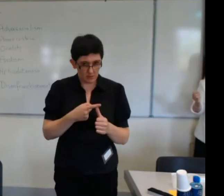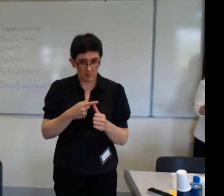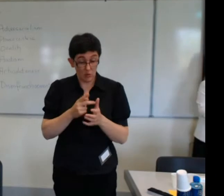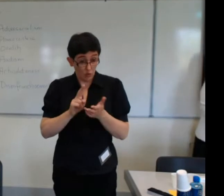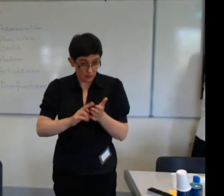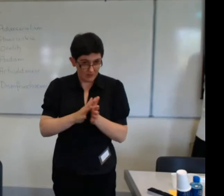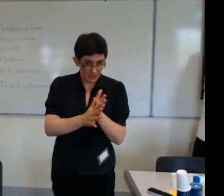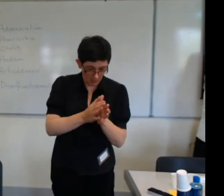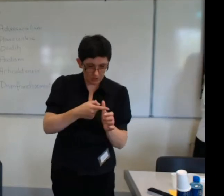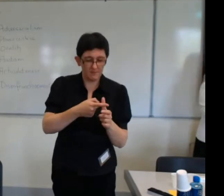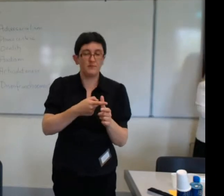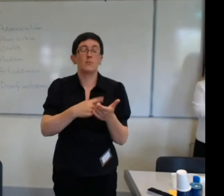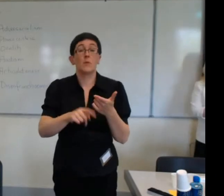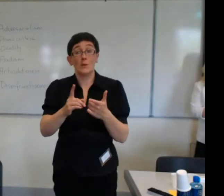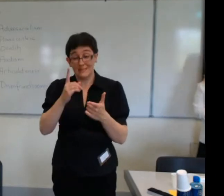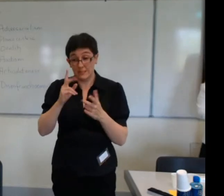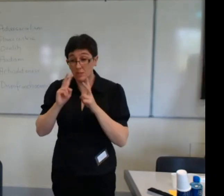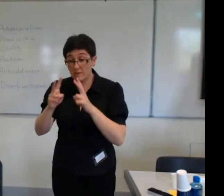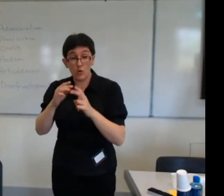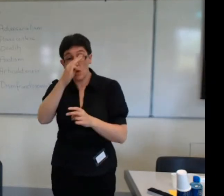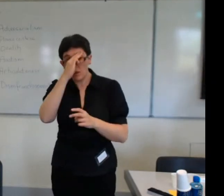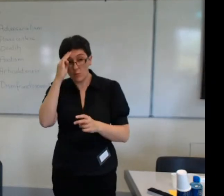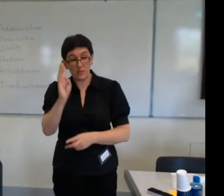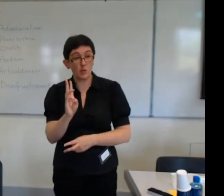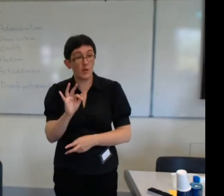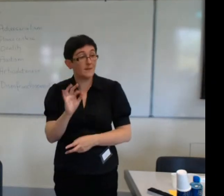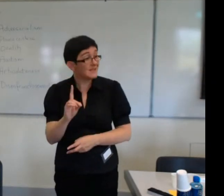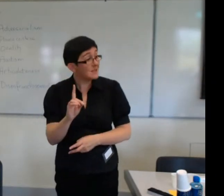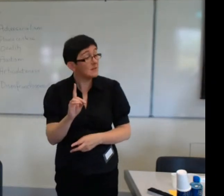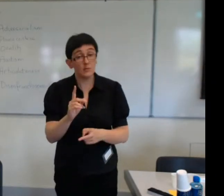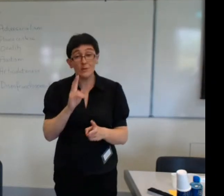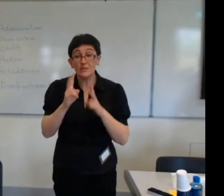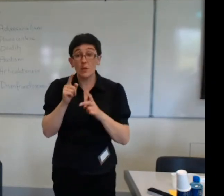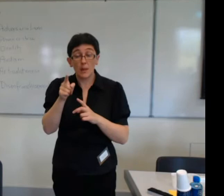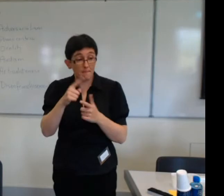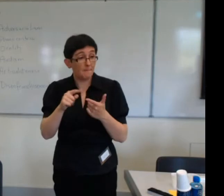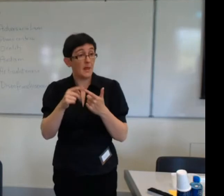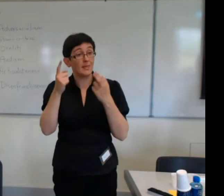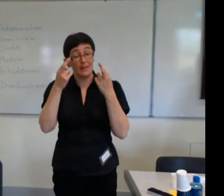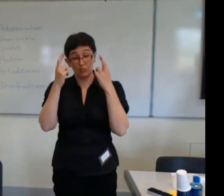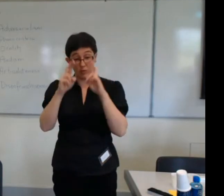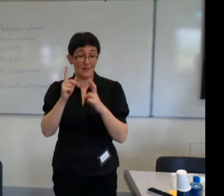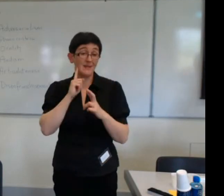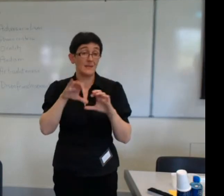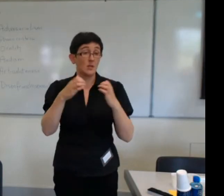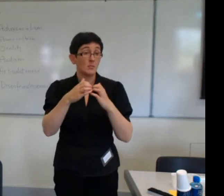users. They included people like the president of the World Federation of the Deaf, who is the representative of the deaf community to the United